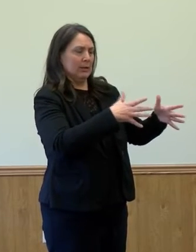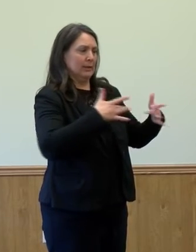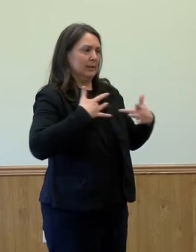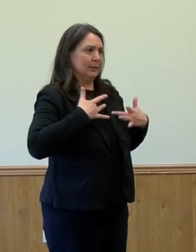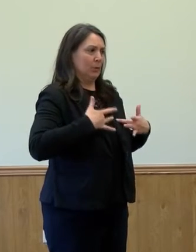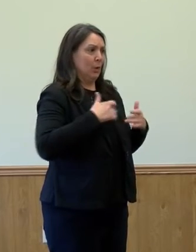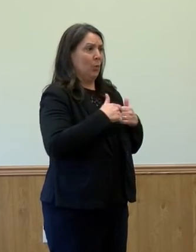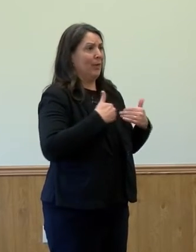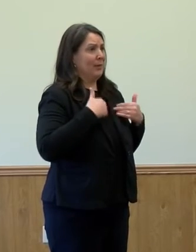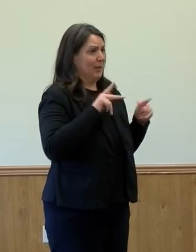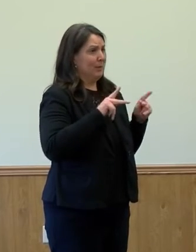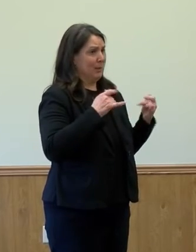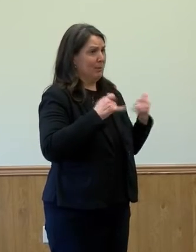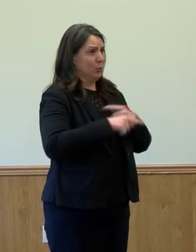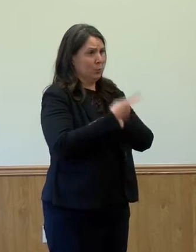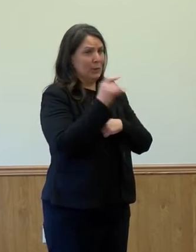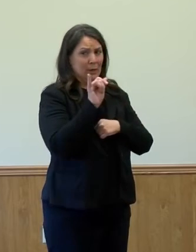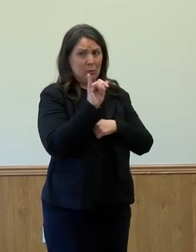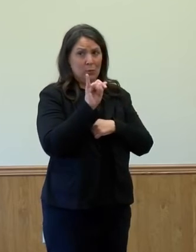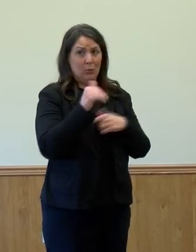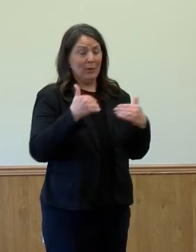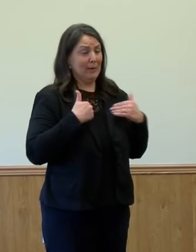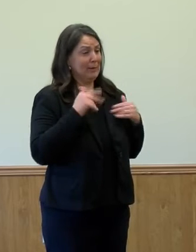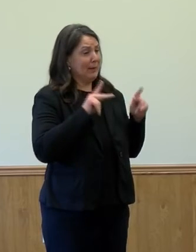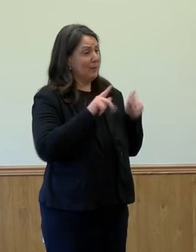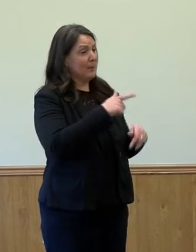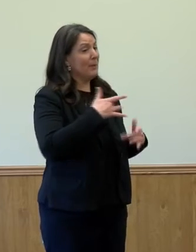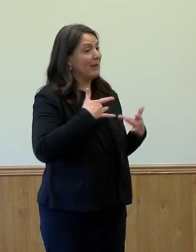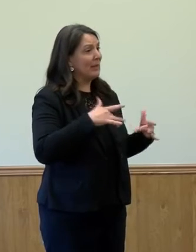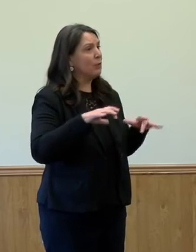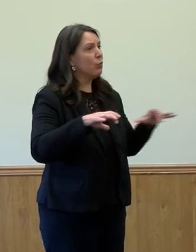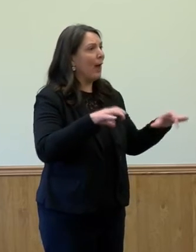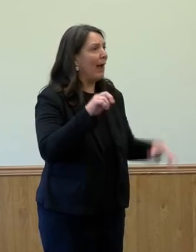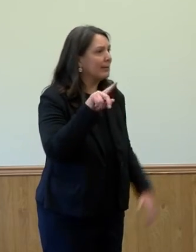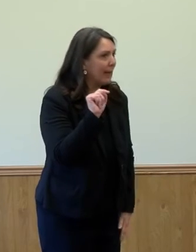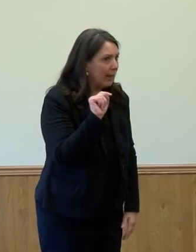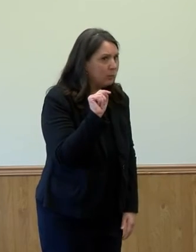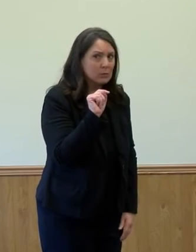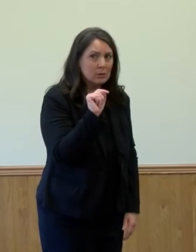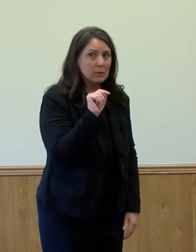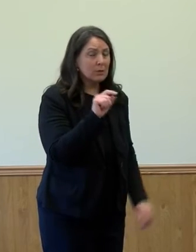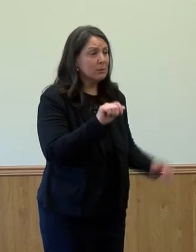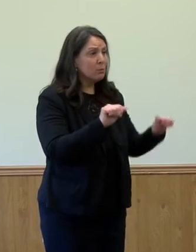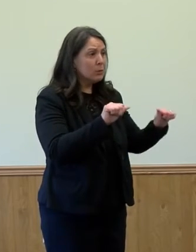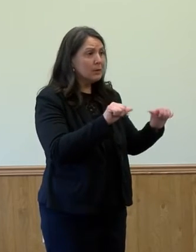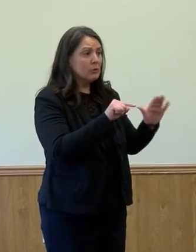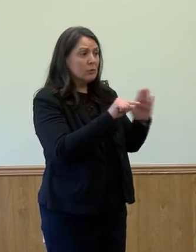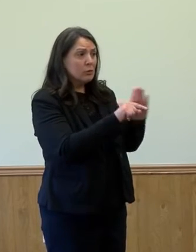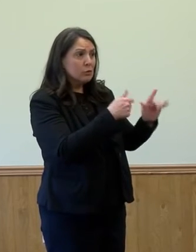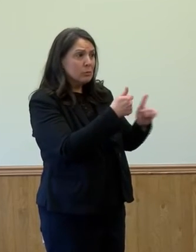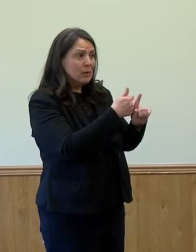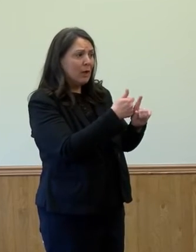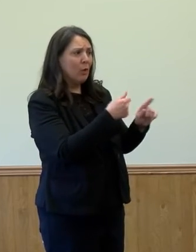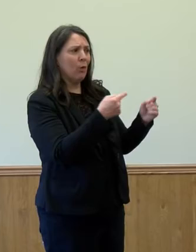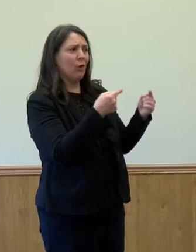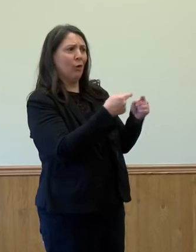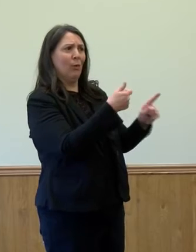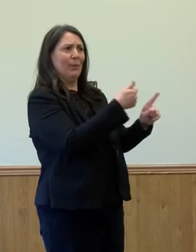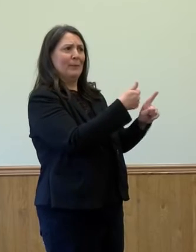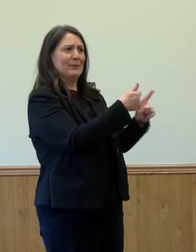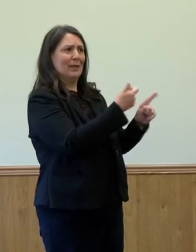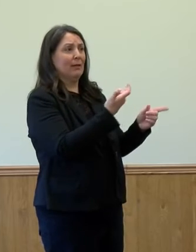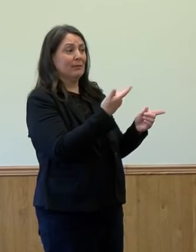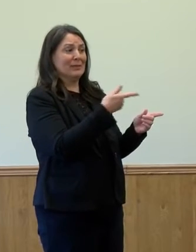depression among young people. And young people are more inclined to act out on it as far as potential suicide or self-harm than adults at